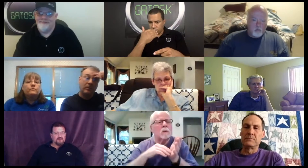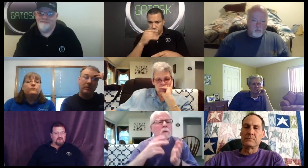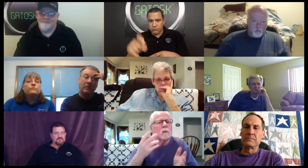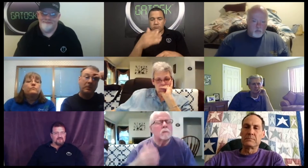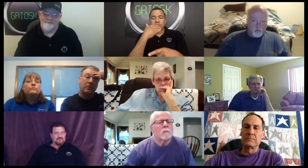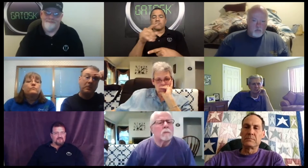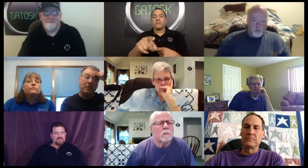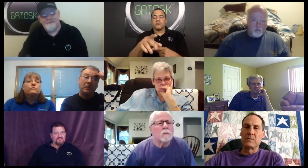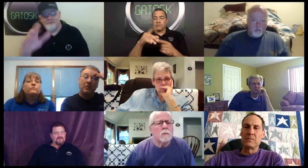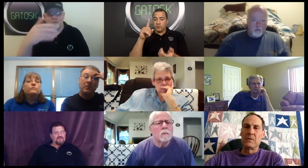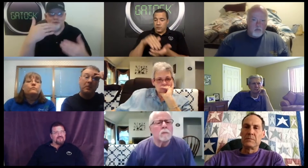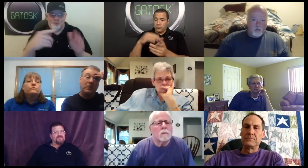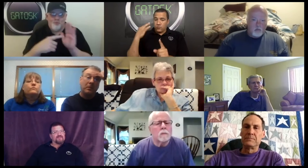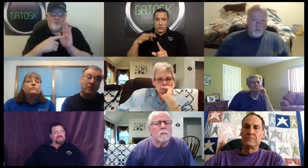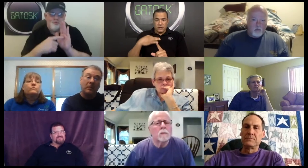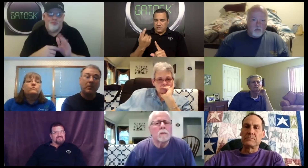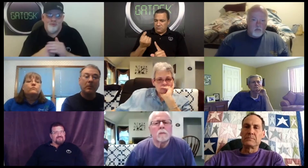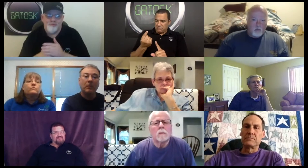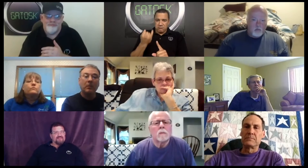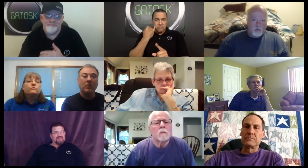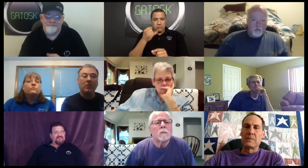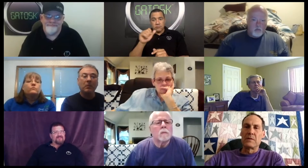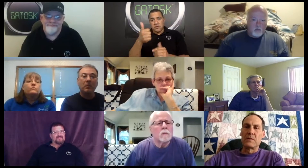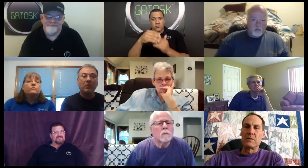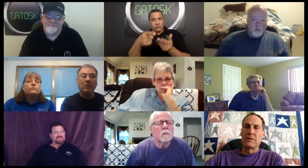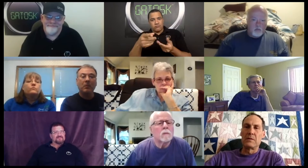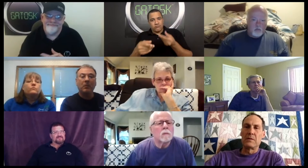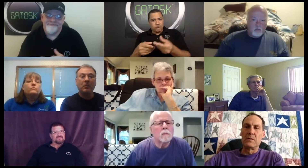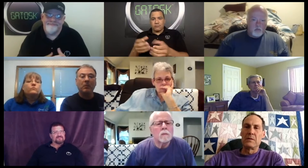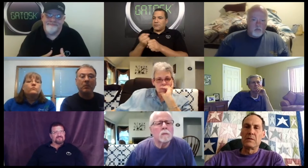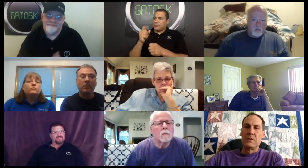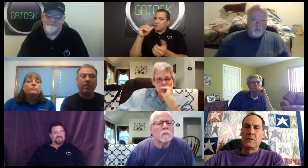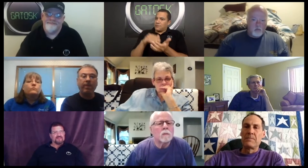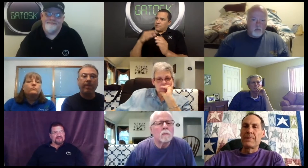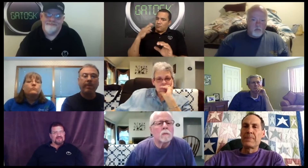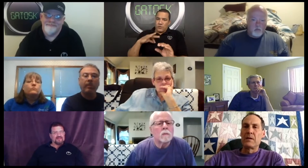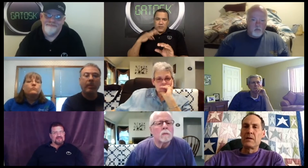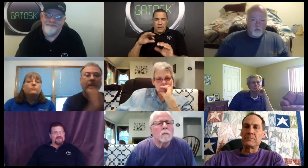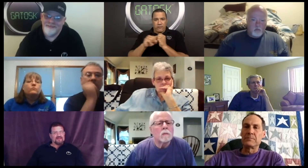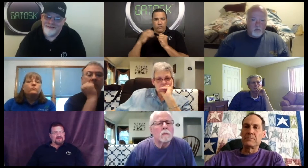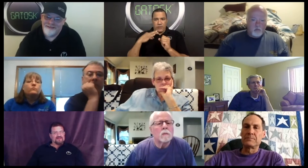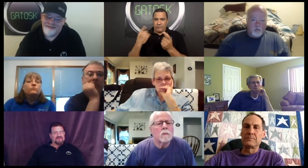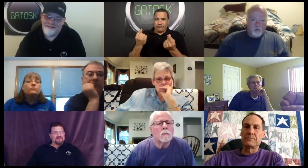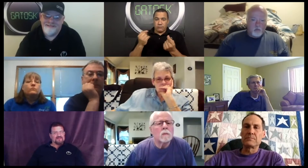1,000, how's that convert? Okay, so 1,000 credits. So if you paid $10 and you have 1,000